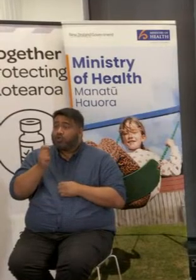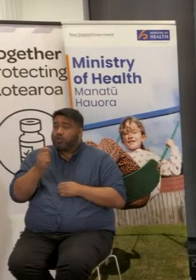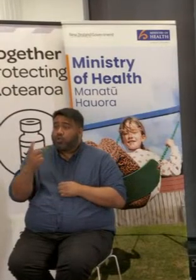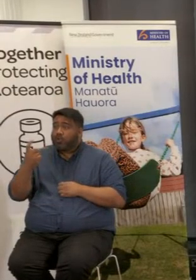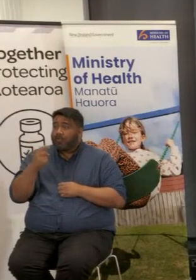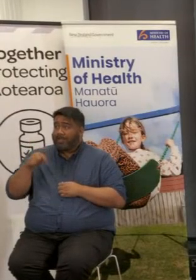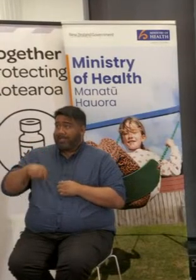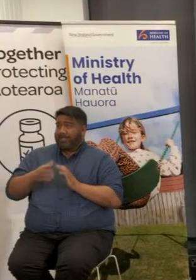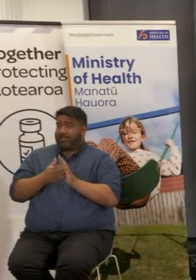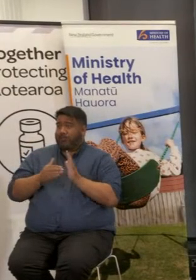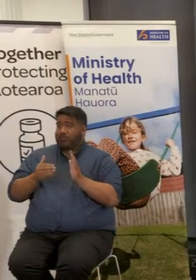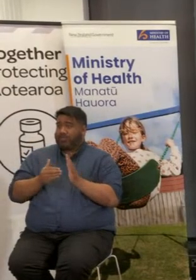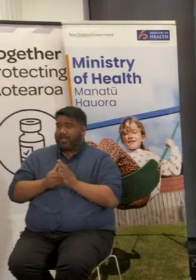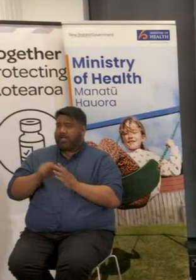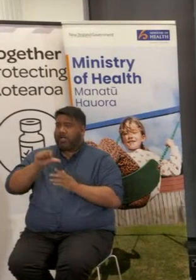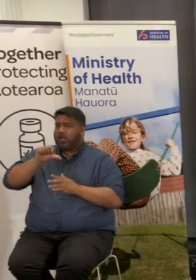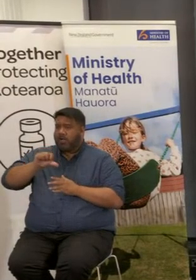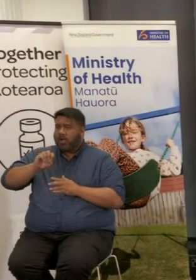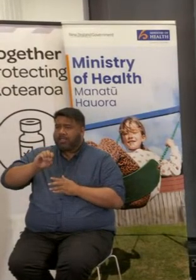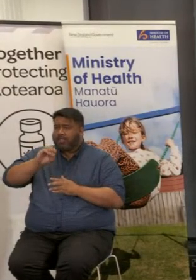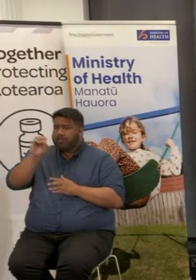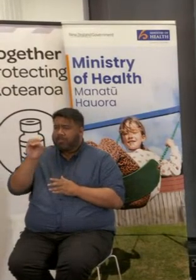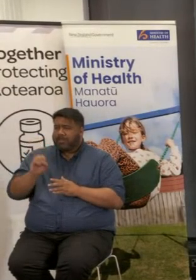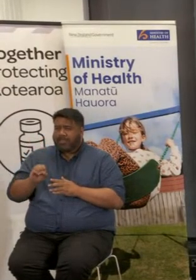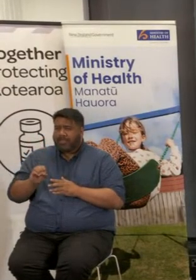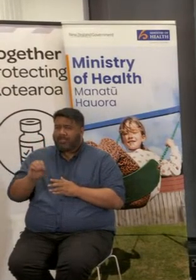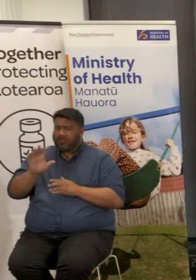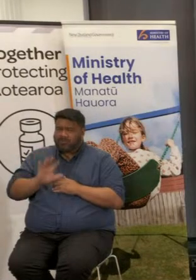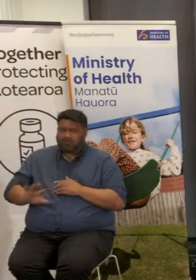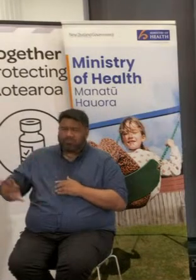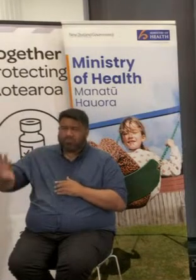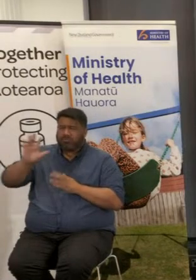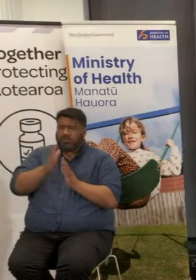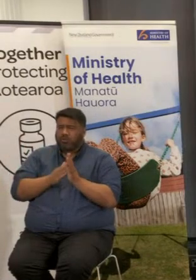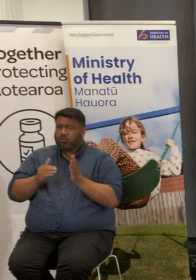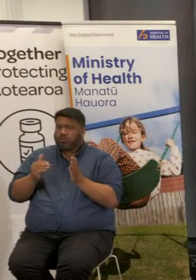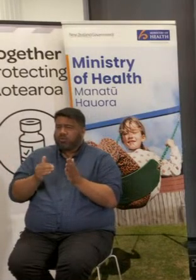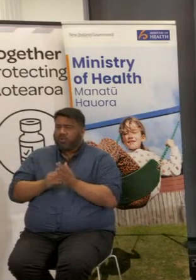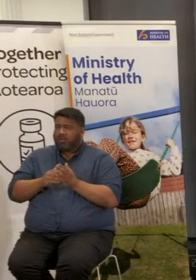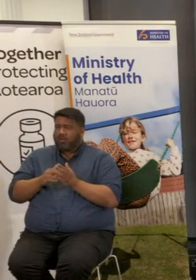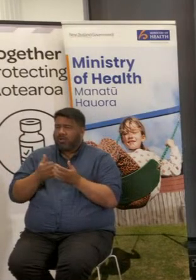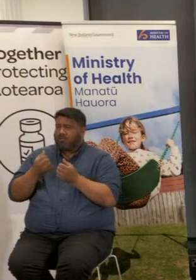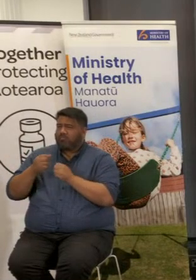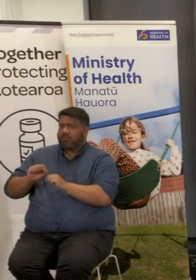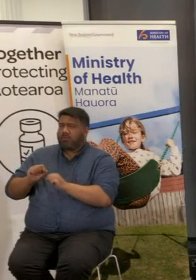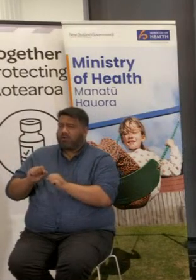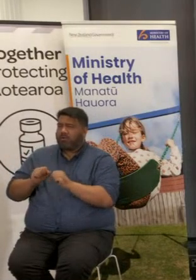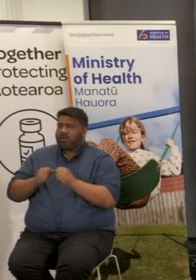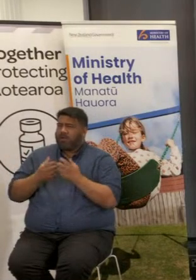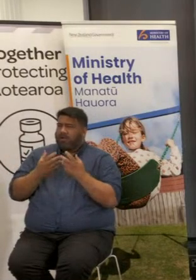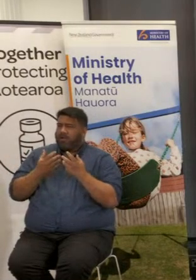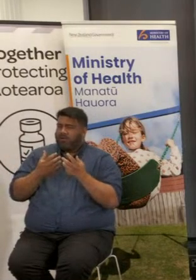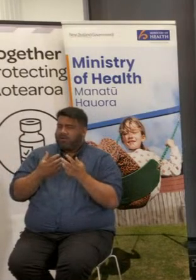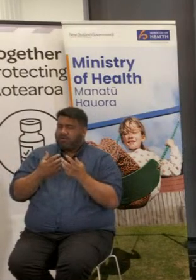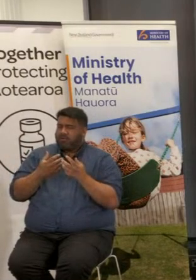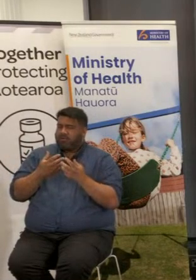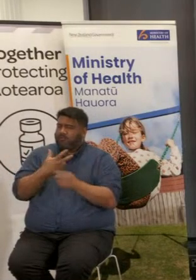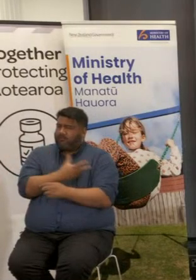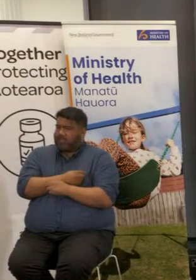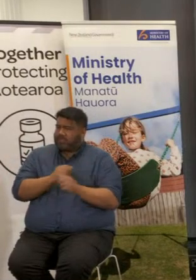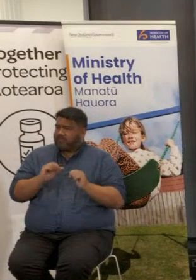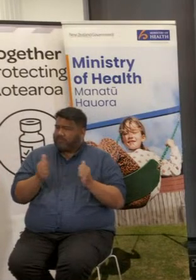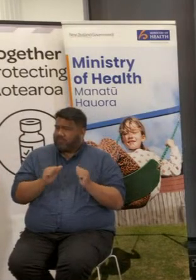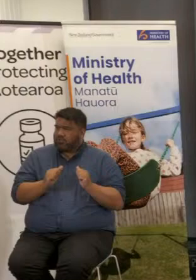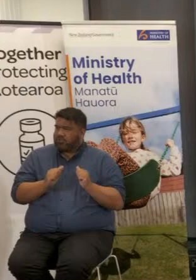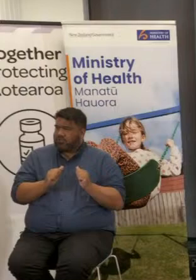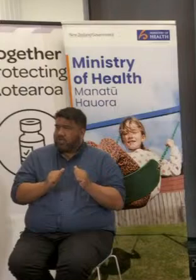fully vaccinated. So hence, of our 10,000 people, 9,000 are fully vaccinated and just 1,000